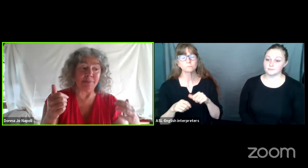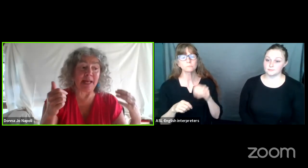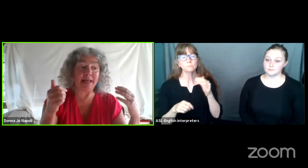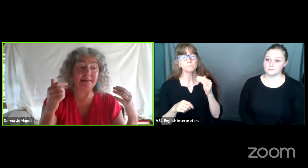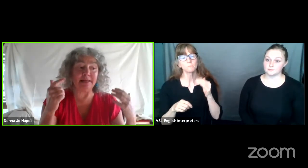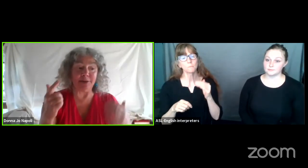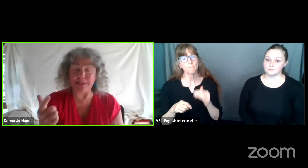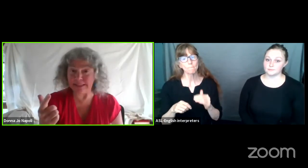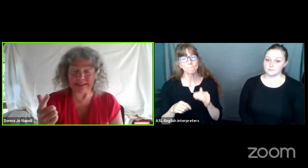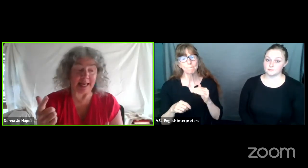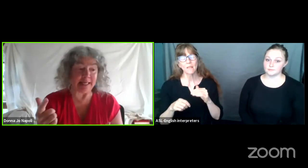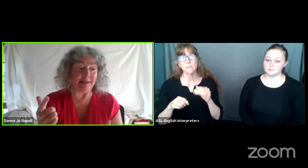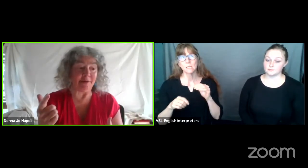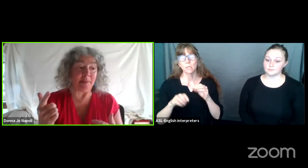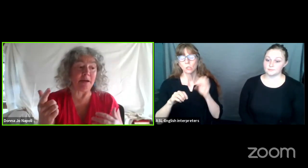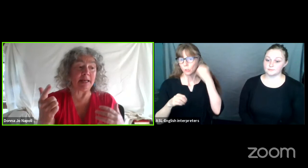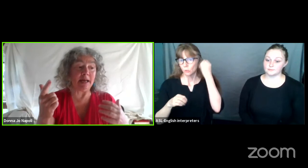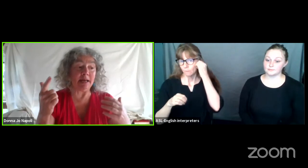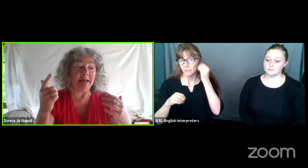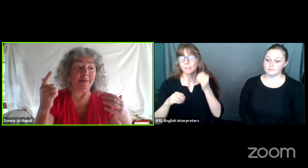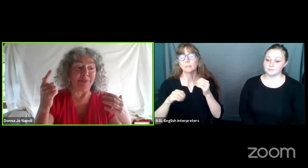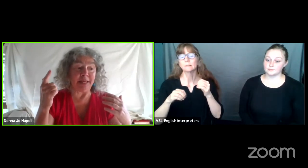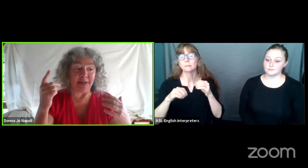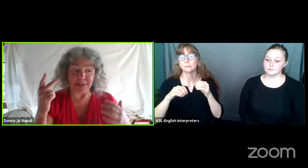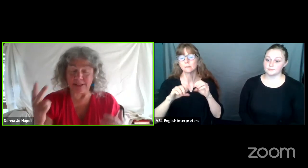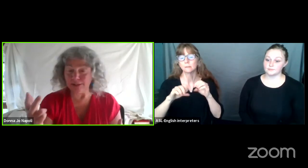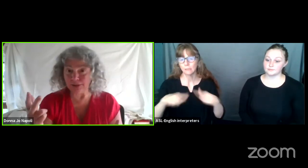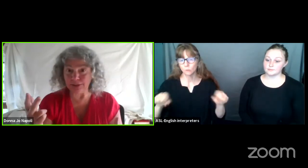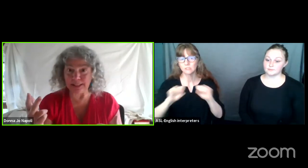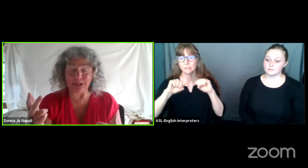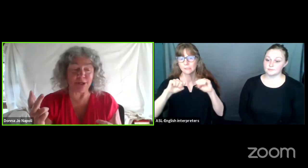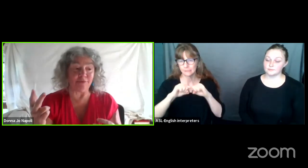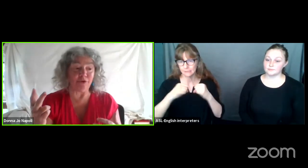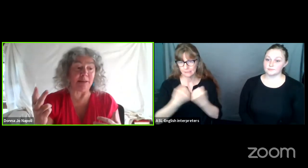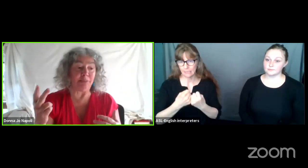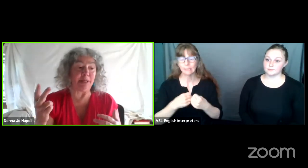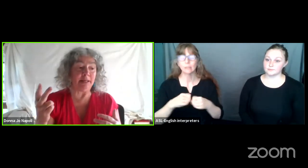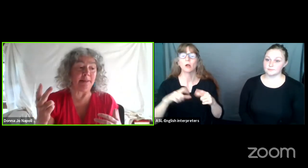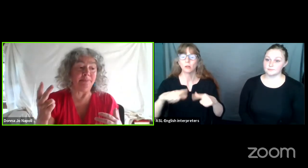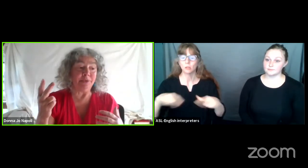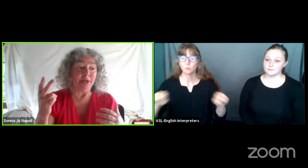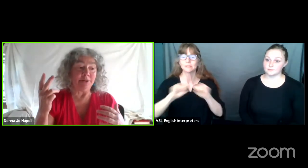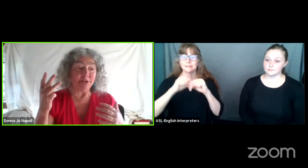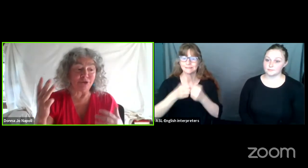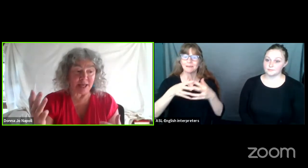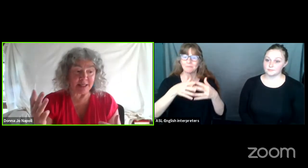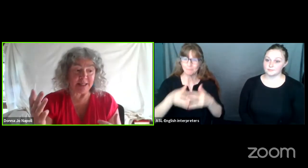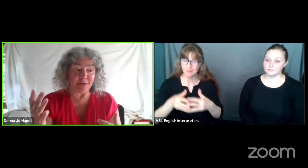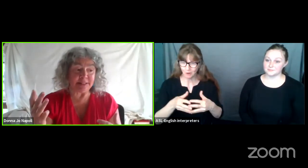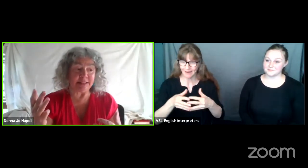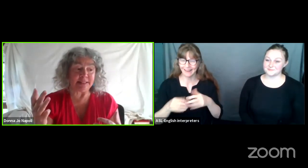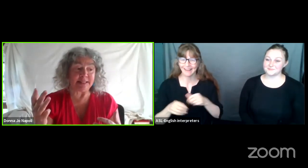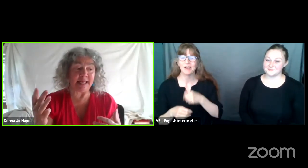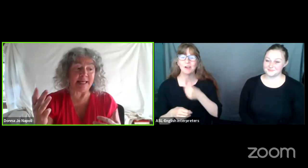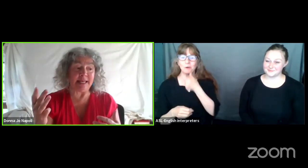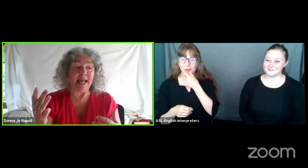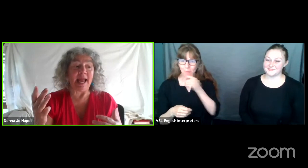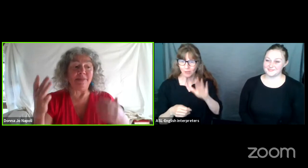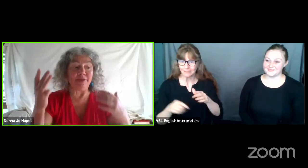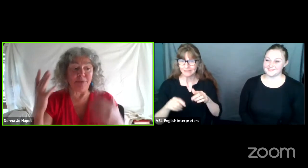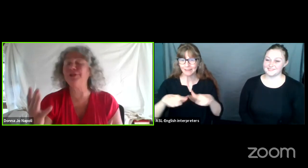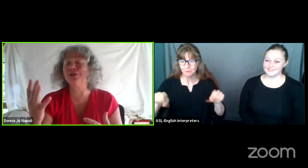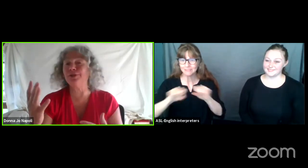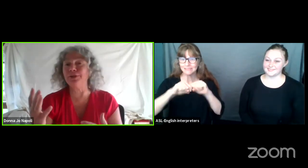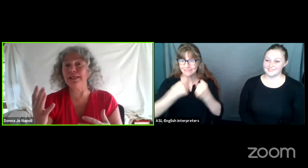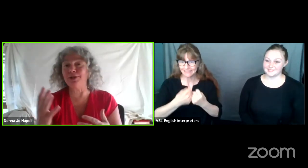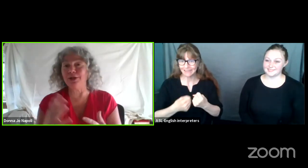Lingüística Europea, the Linguistic Society of America, the Linguistics Association of Great Britain, the Australian Linguistic Society,